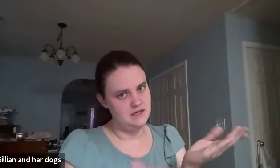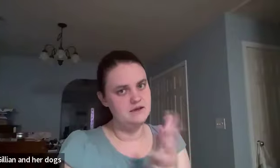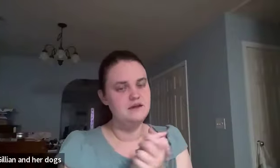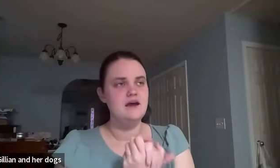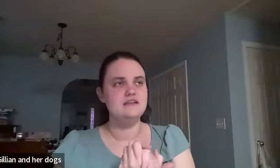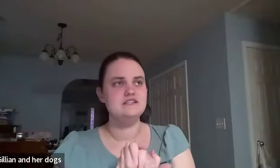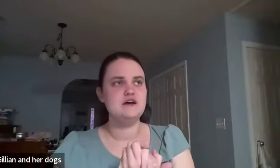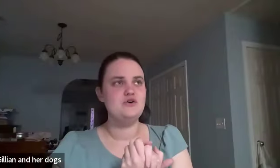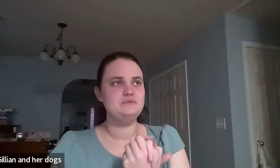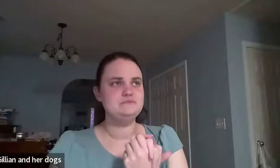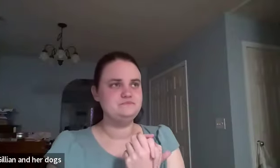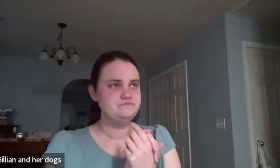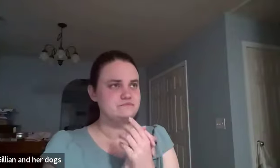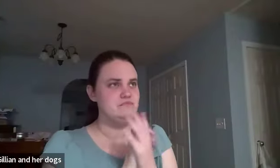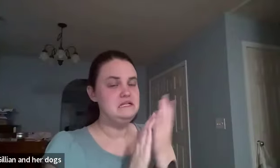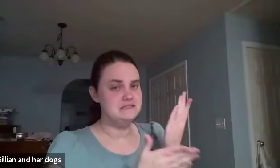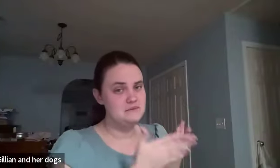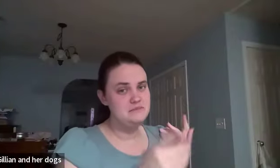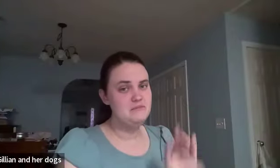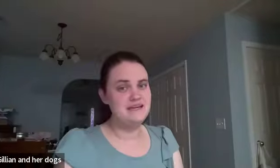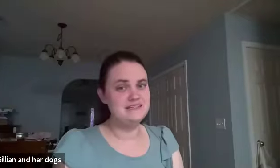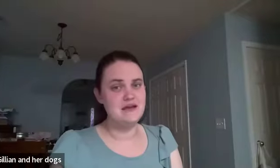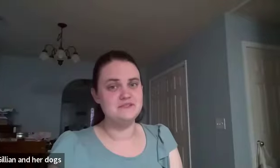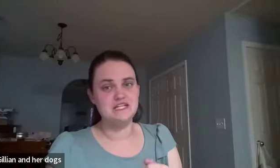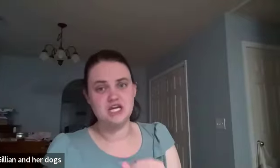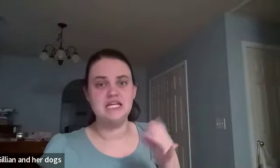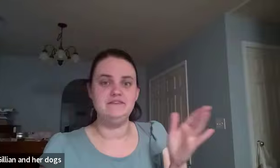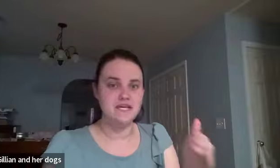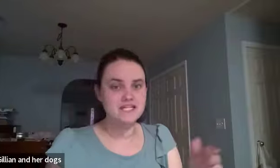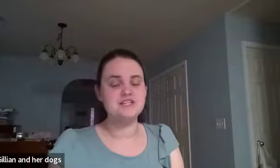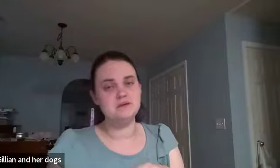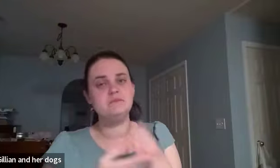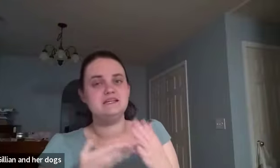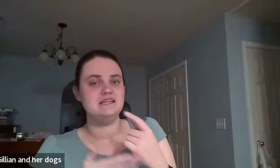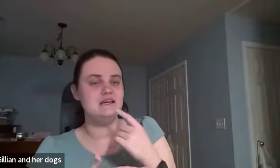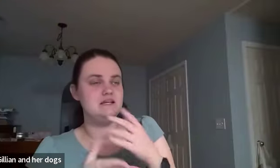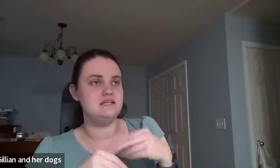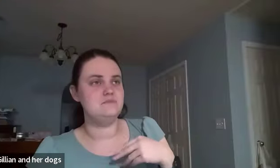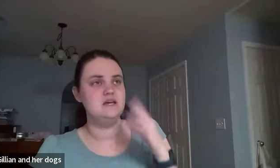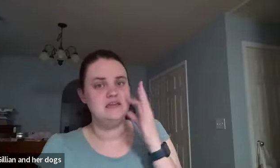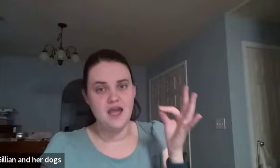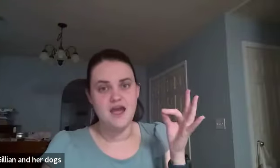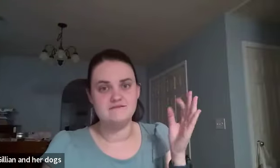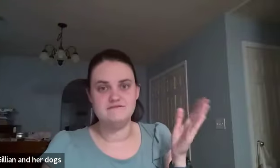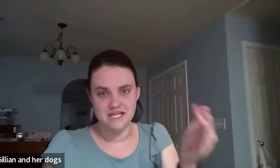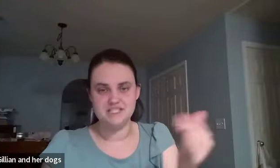thing. And so some people may accept saying jellyfish, some people may say accept